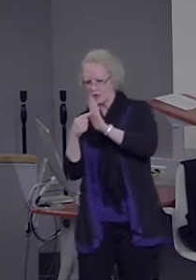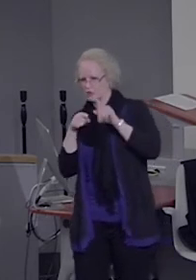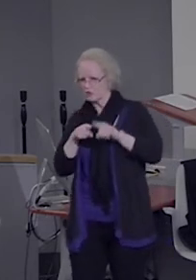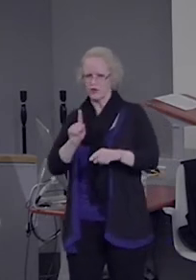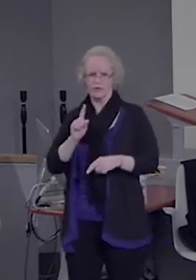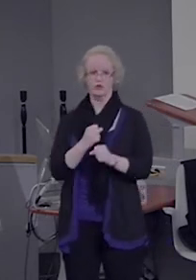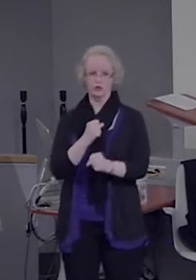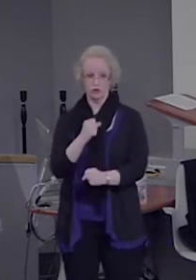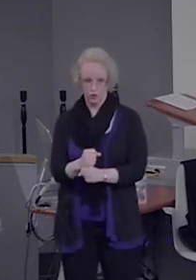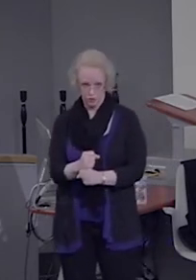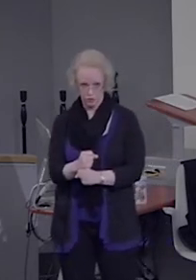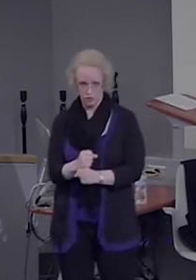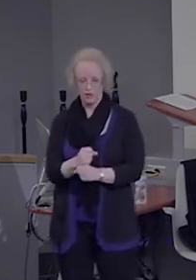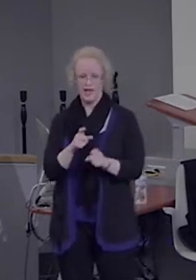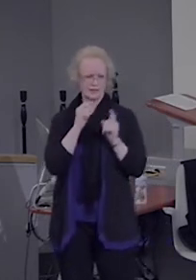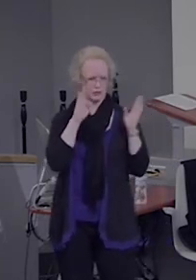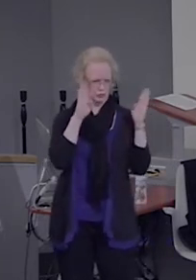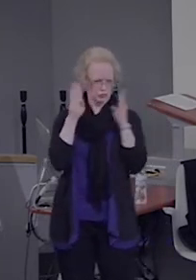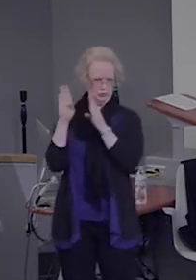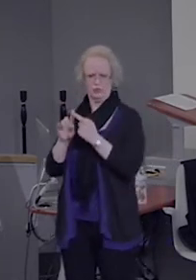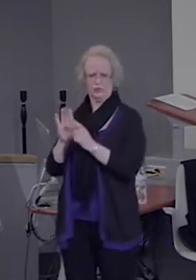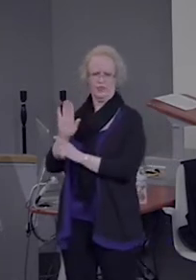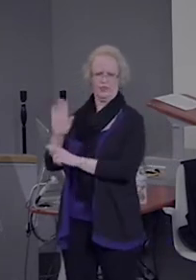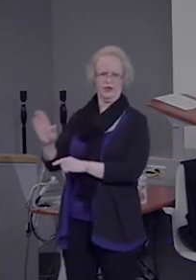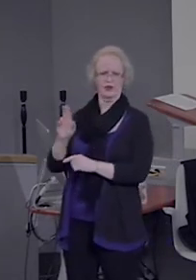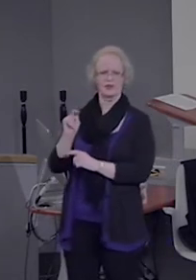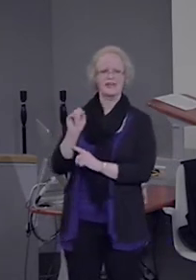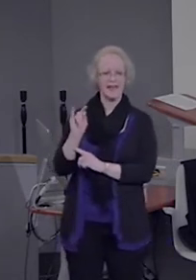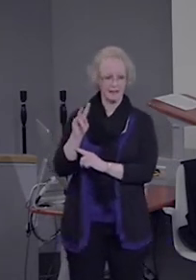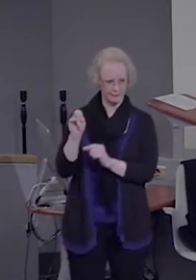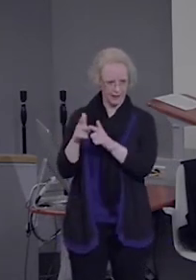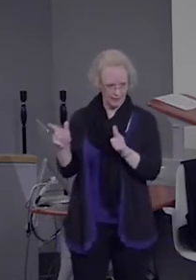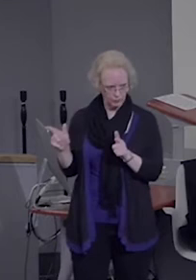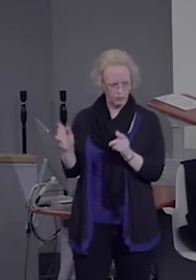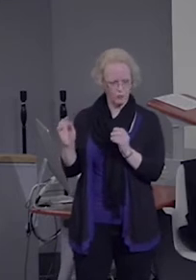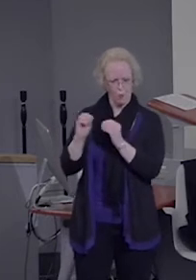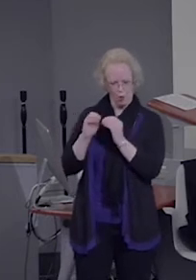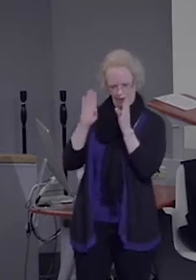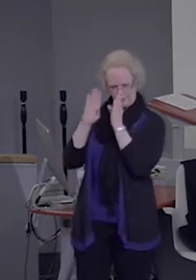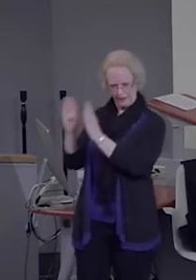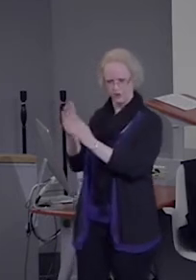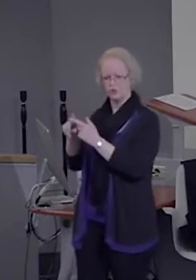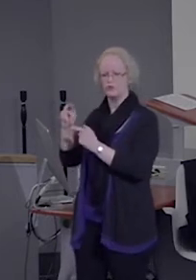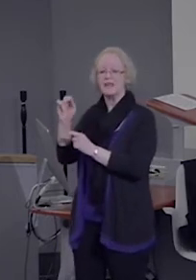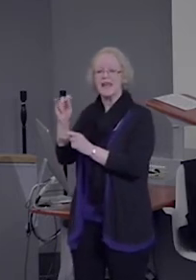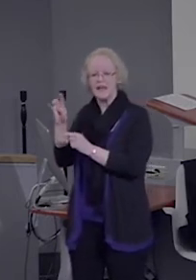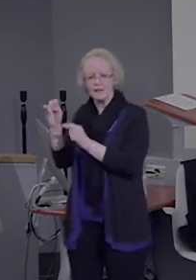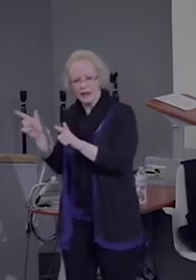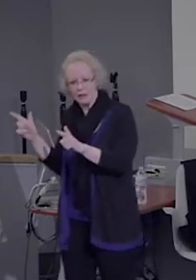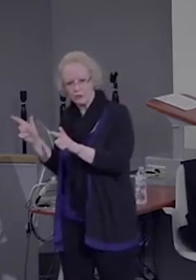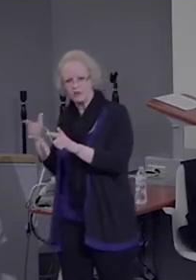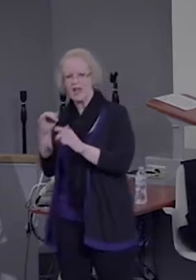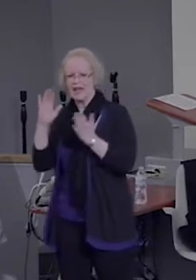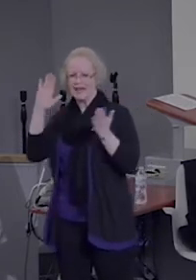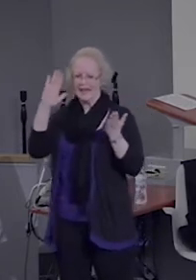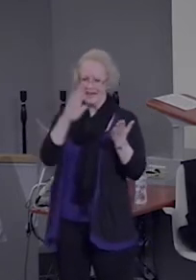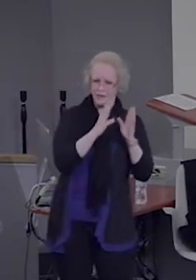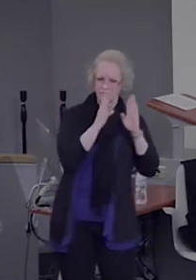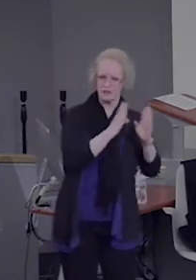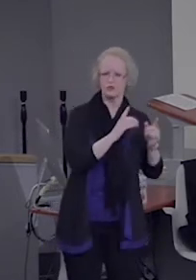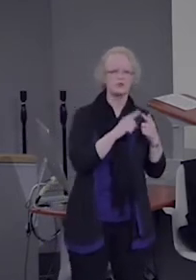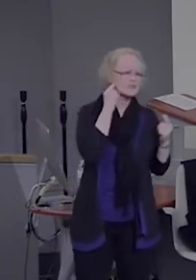tune into the native language environment so they pay more attention to native language and beginning to pay less attention to sounds that